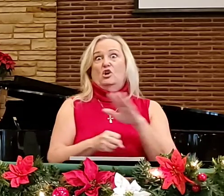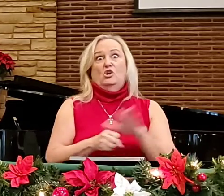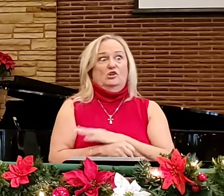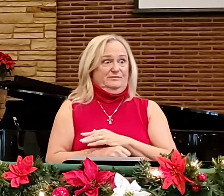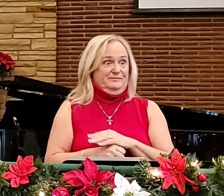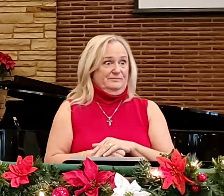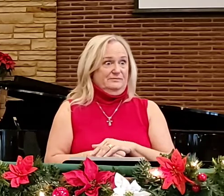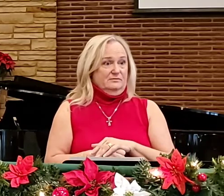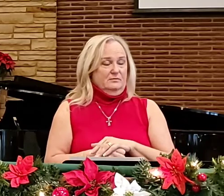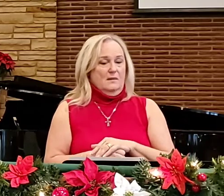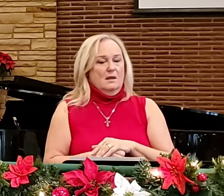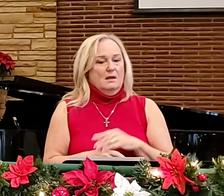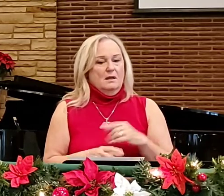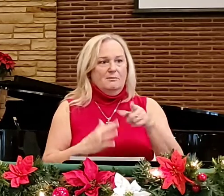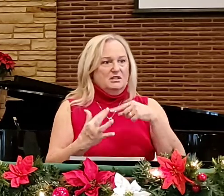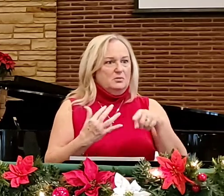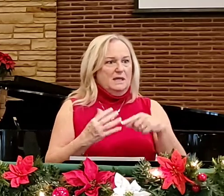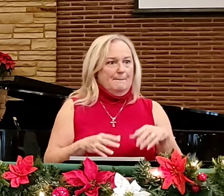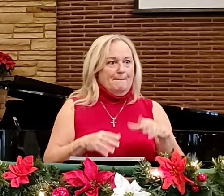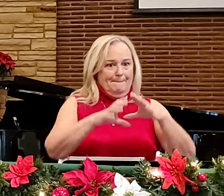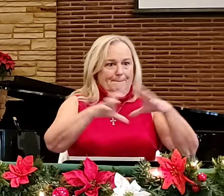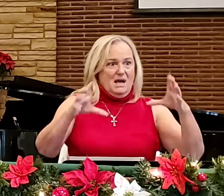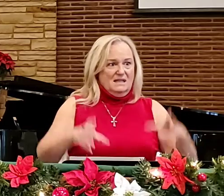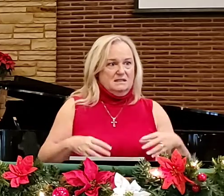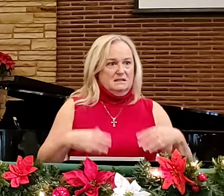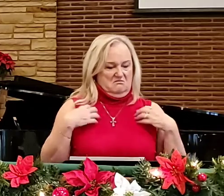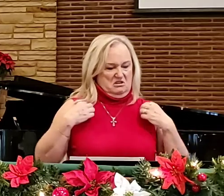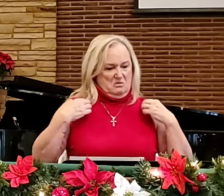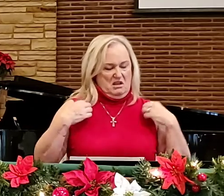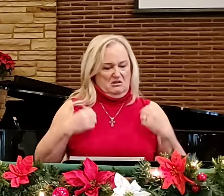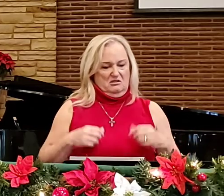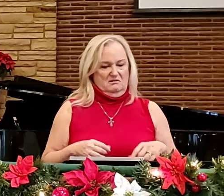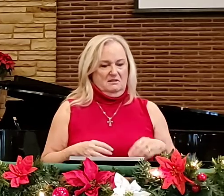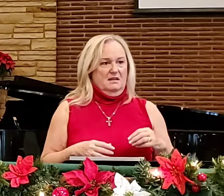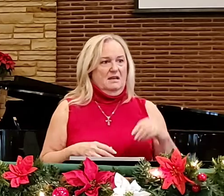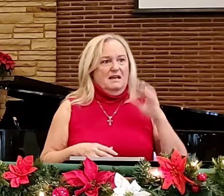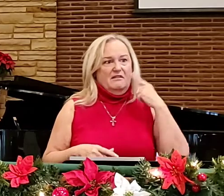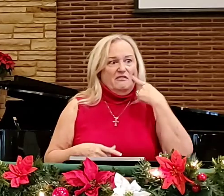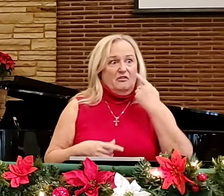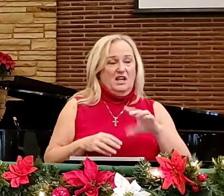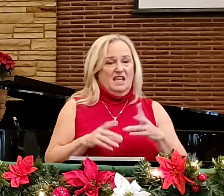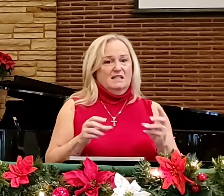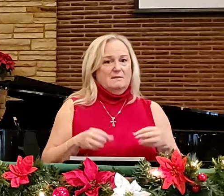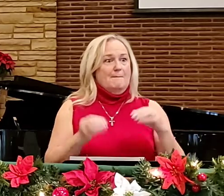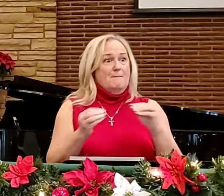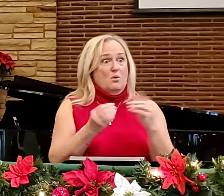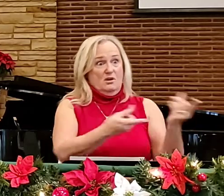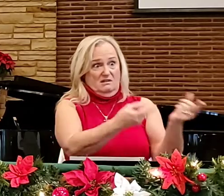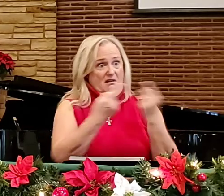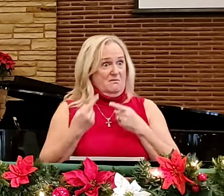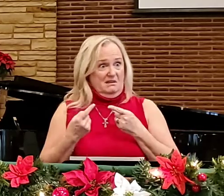is. And between boxes and sweaters and fruitcakes, more is on the way.